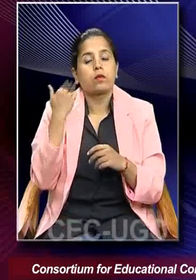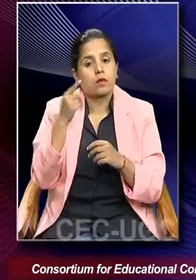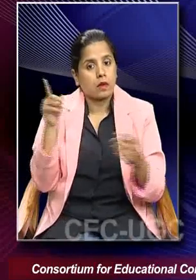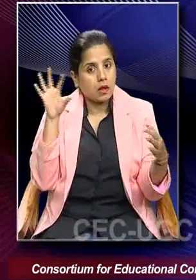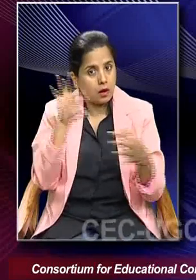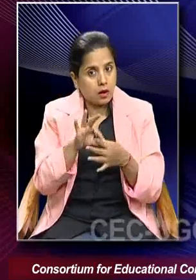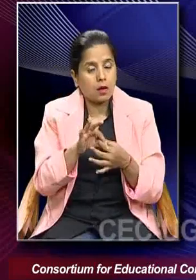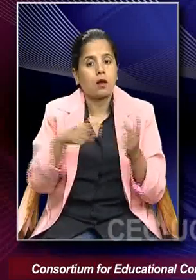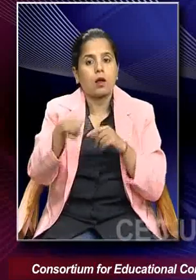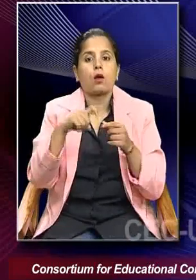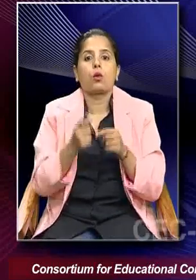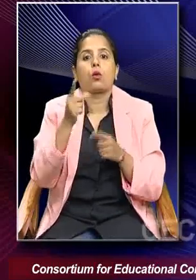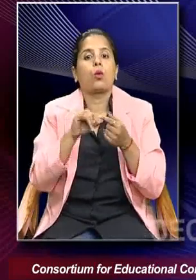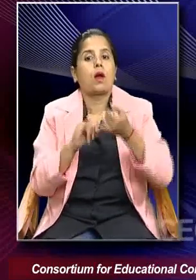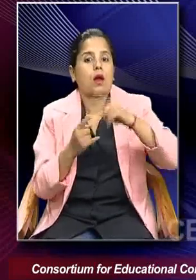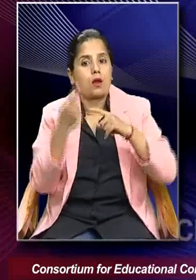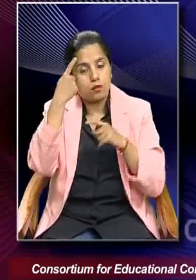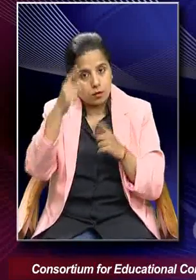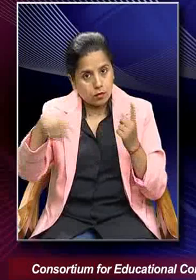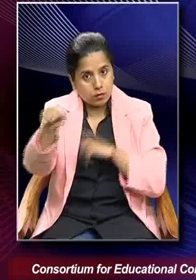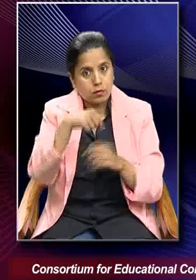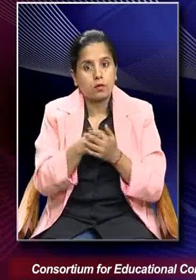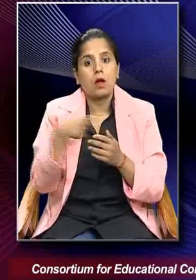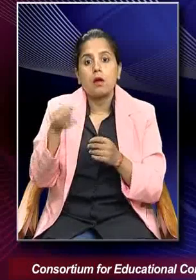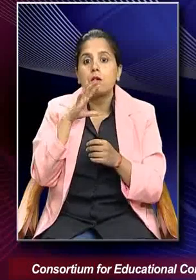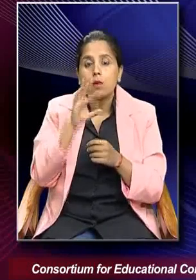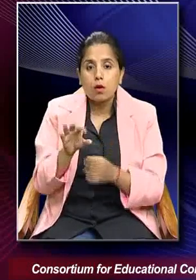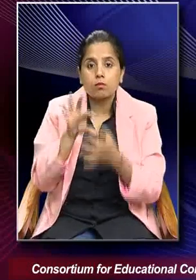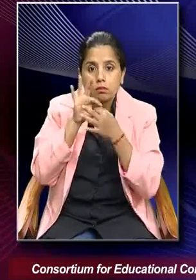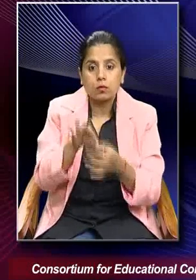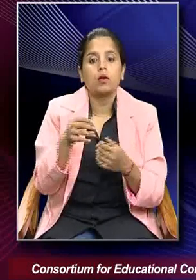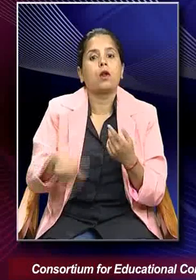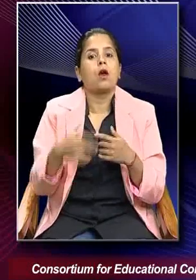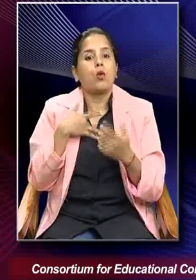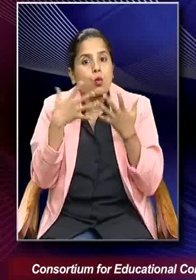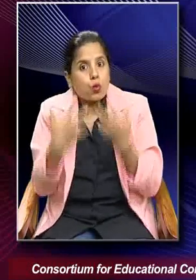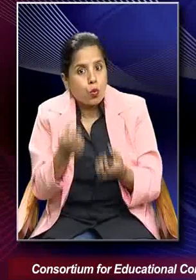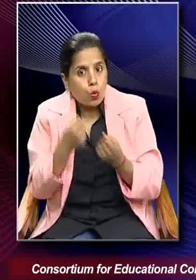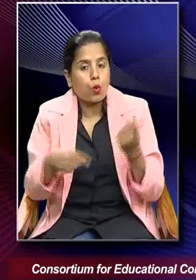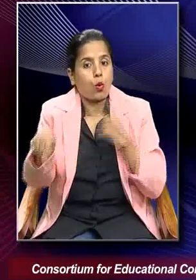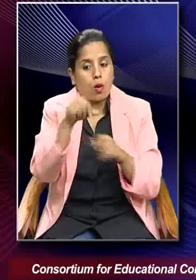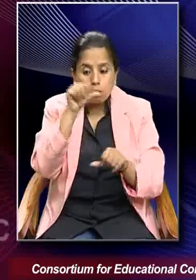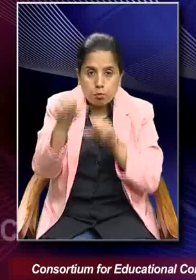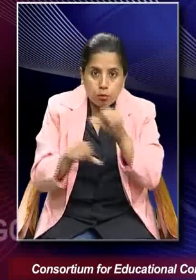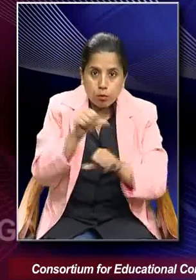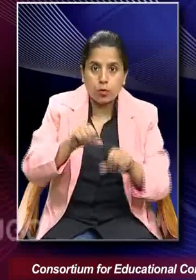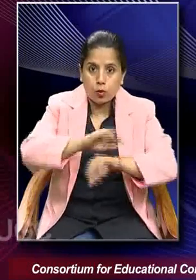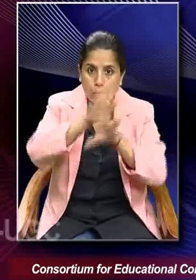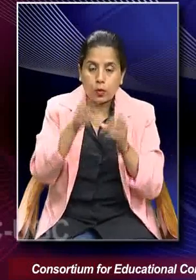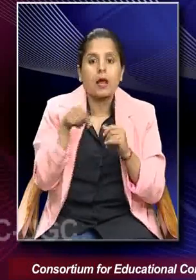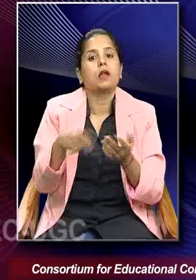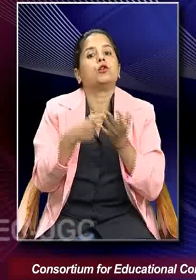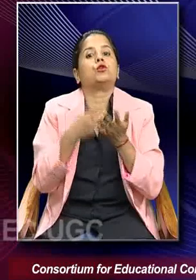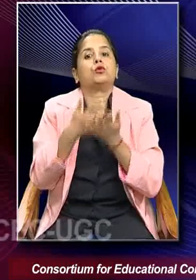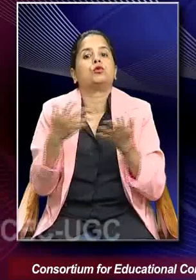with quest for power, implying the desire to possess all materials and